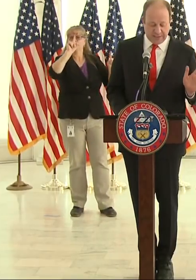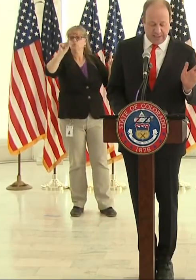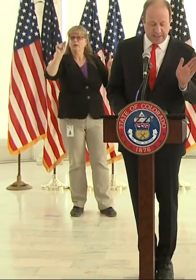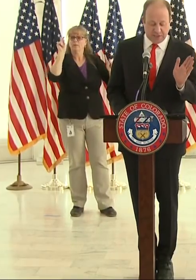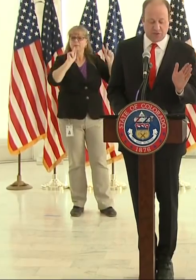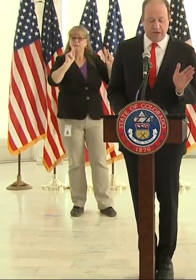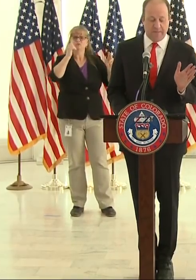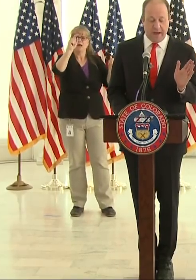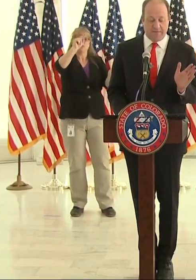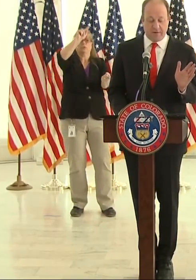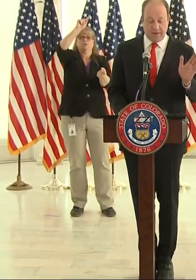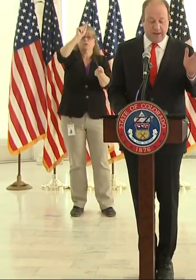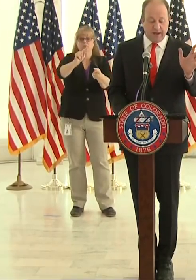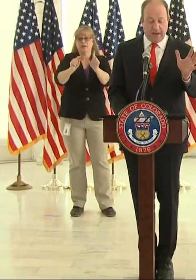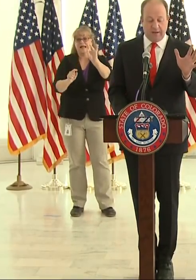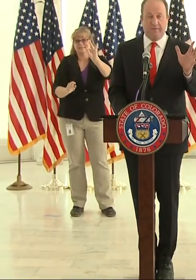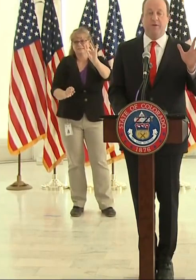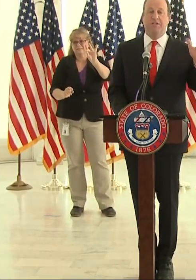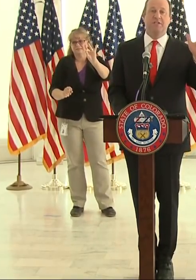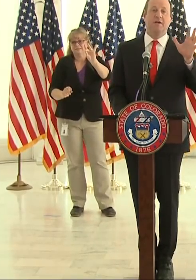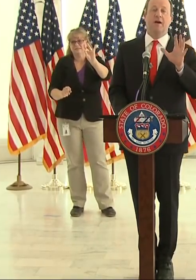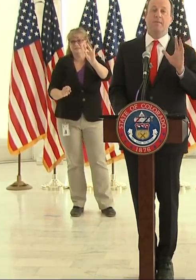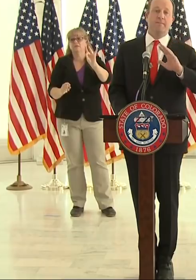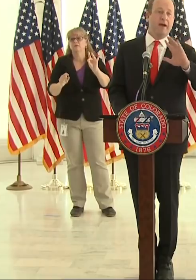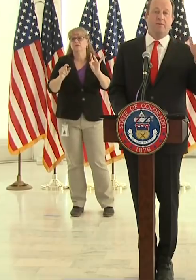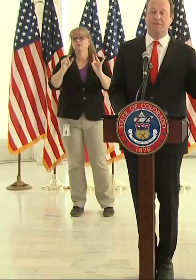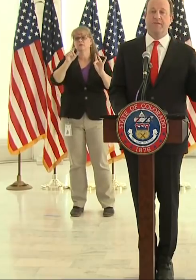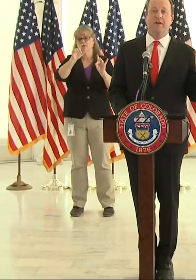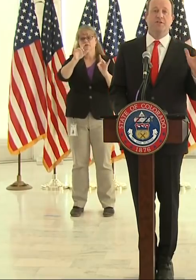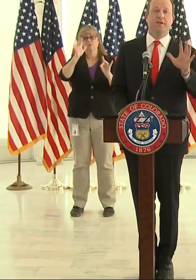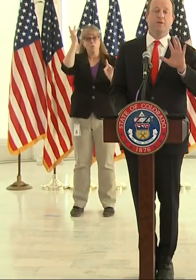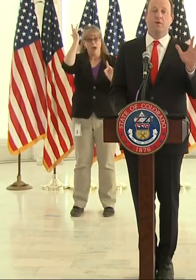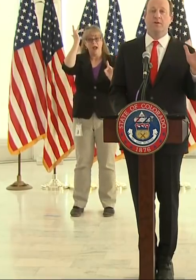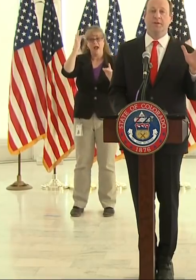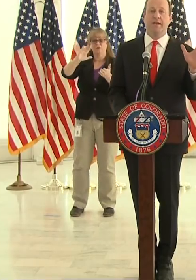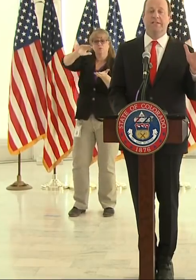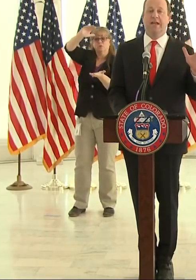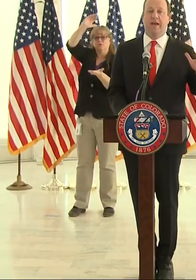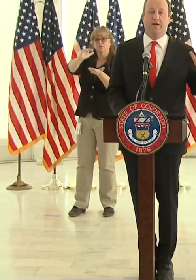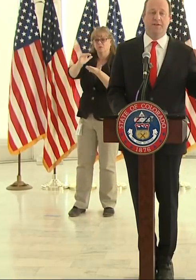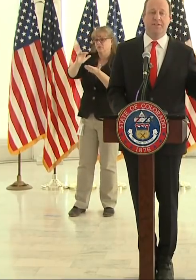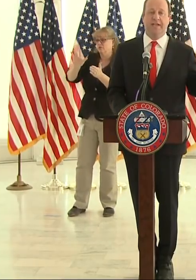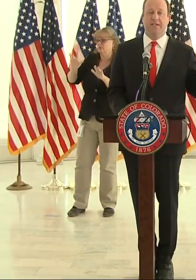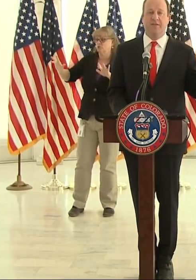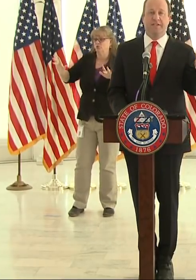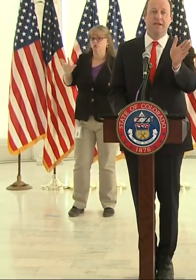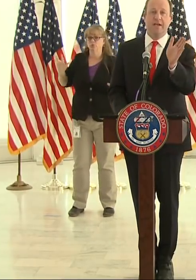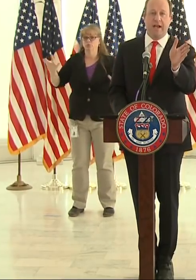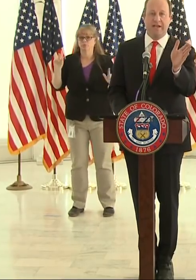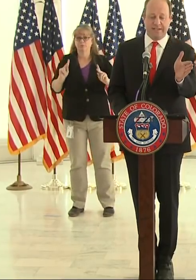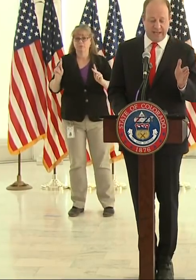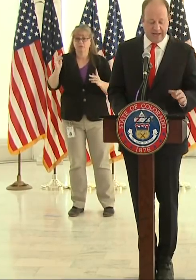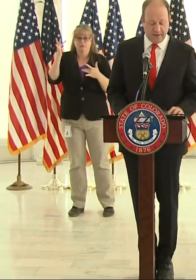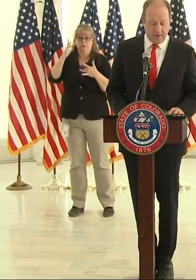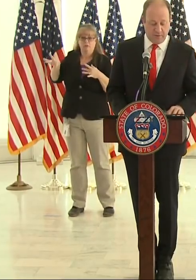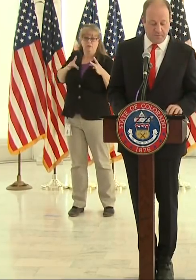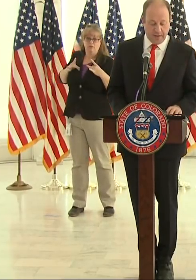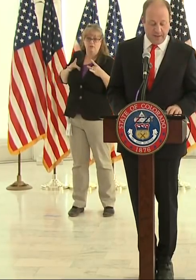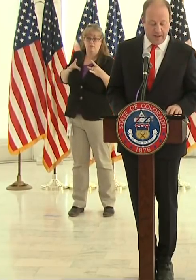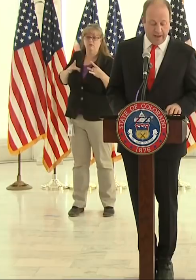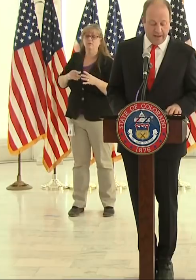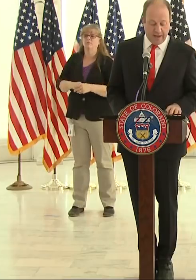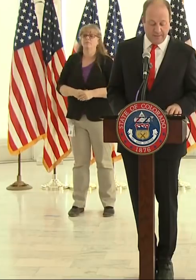this extreme effort of which is in almost every country in the world and many states and all the states of this kind of staying at